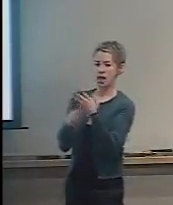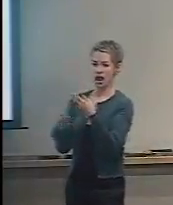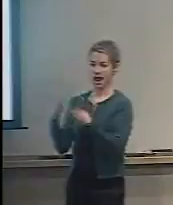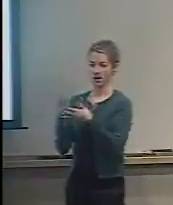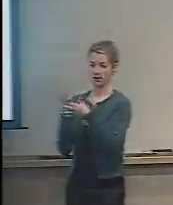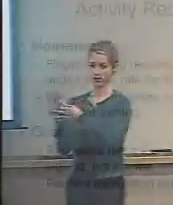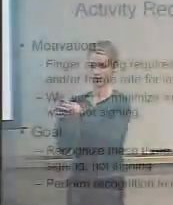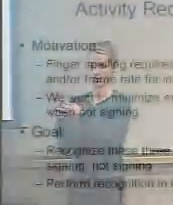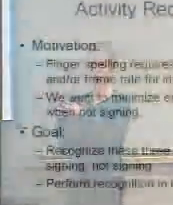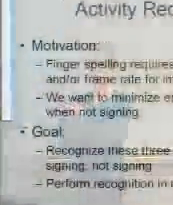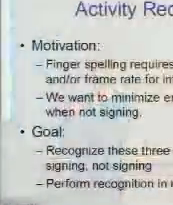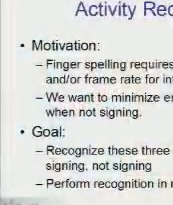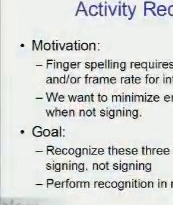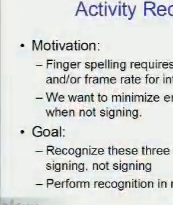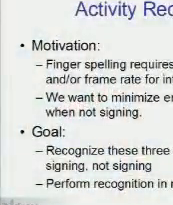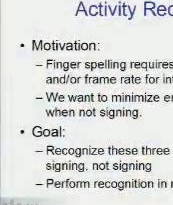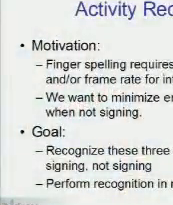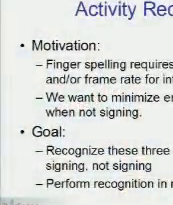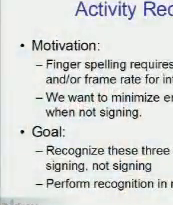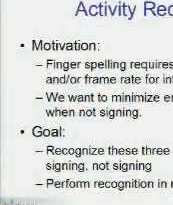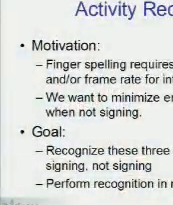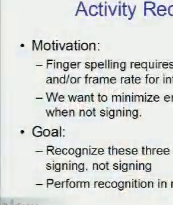So there's a more tight correlation.